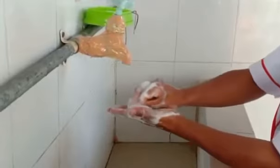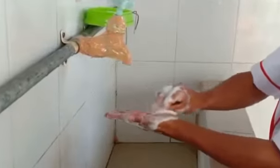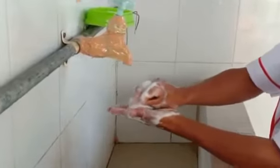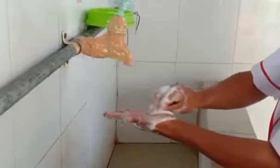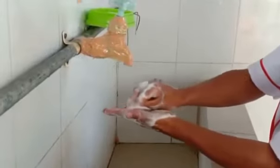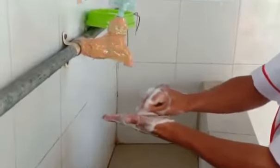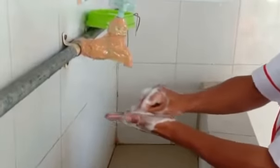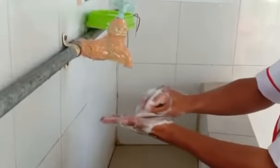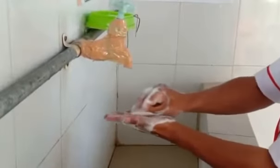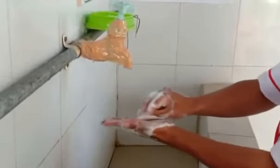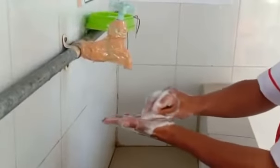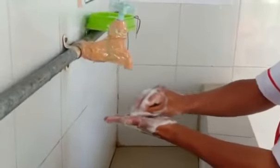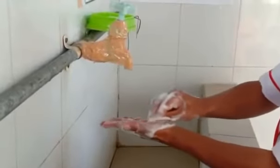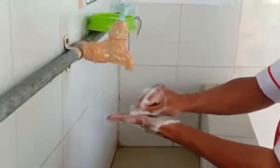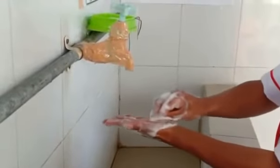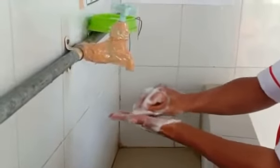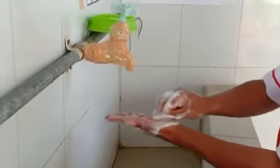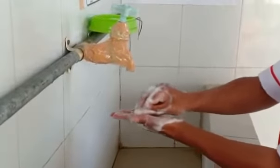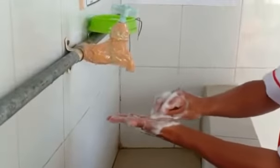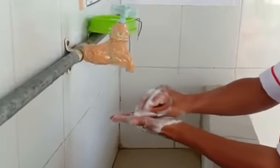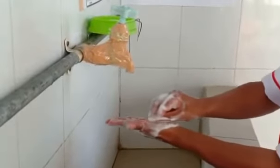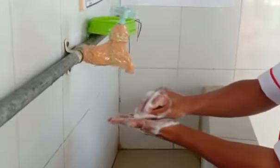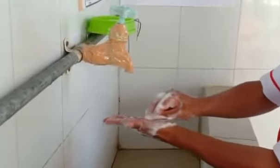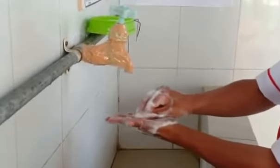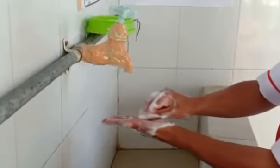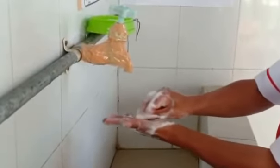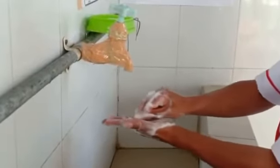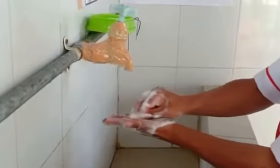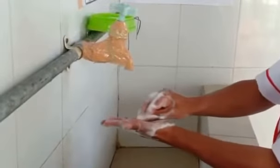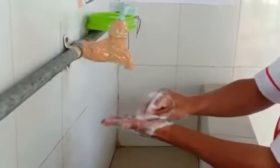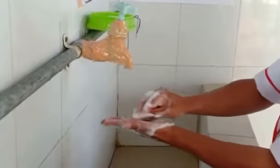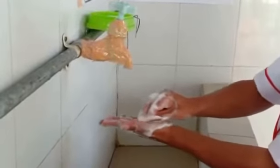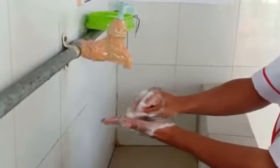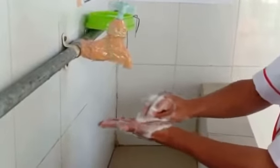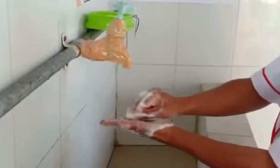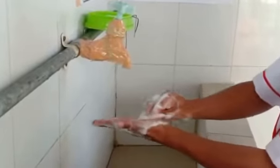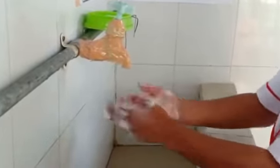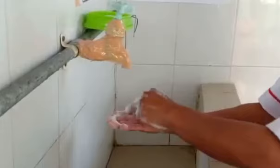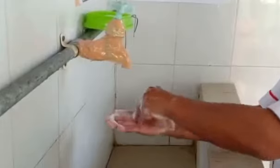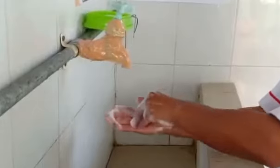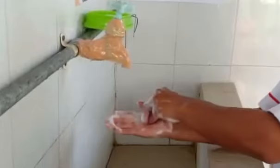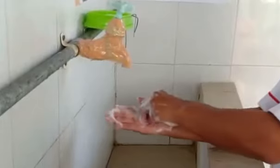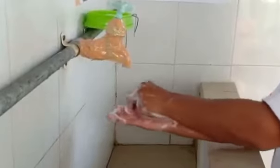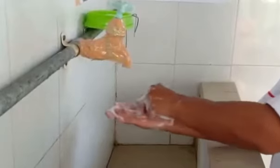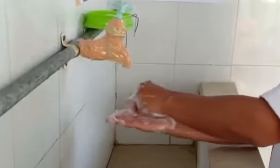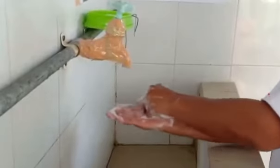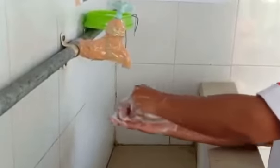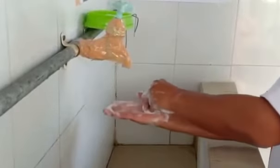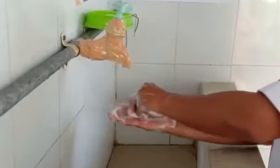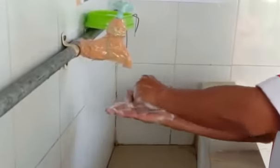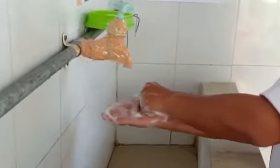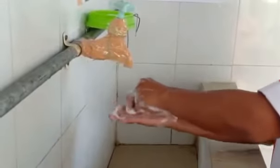Rotational rubbing backwards and forwards with clasped fingers of right hand in left palm and vice versa.